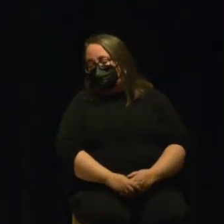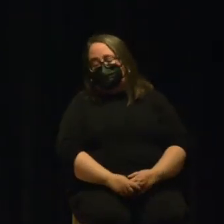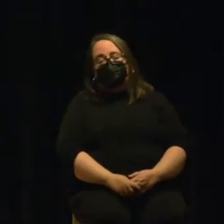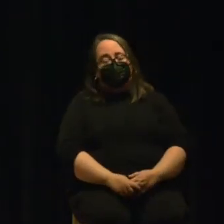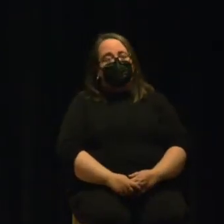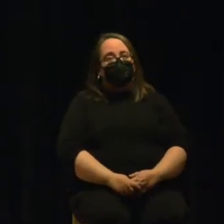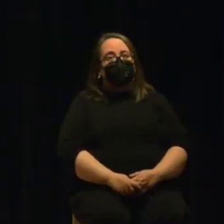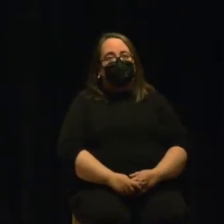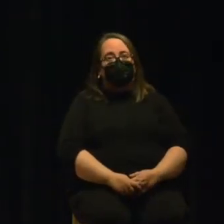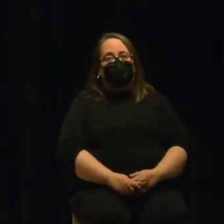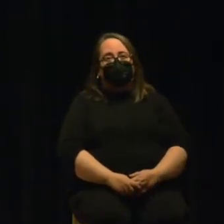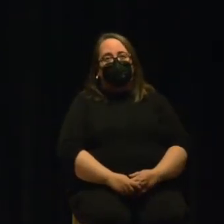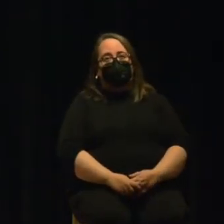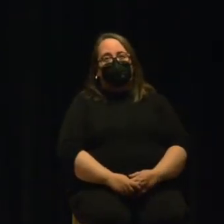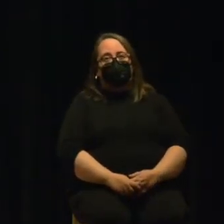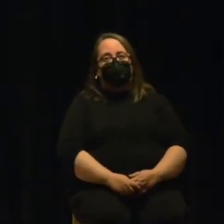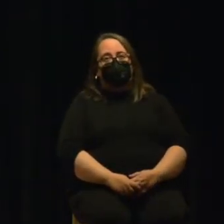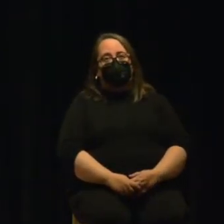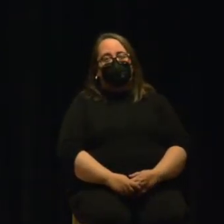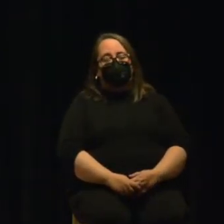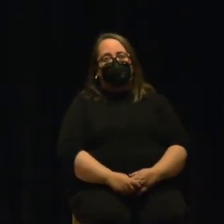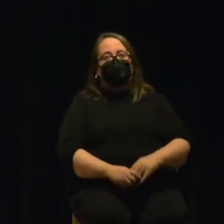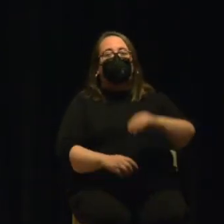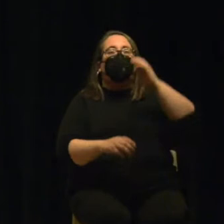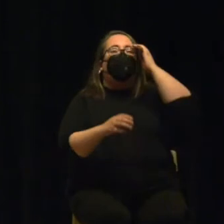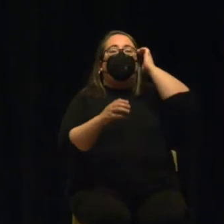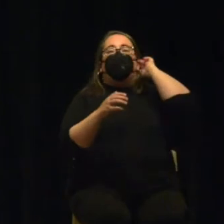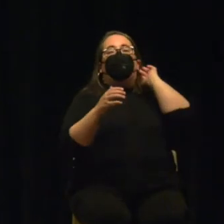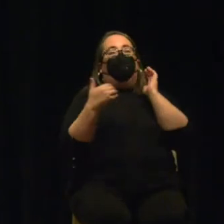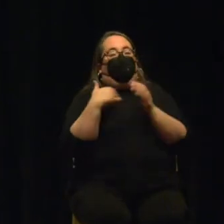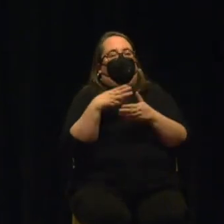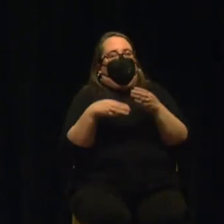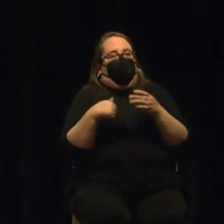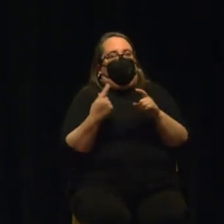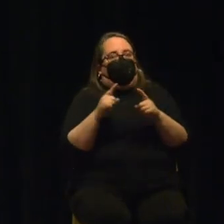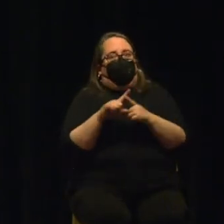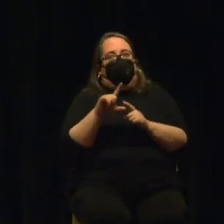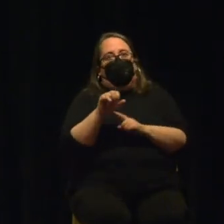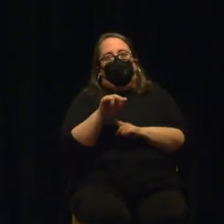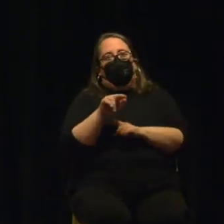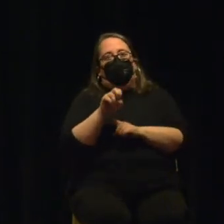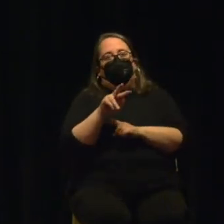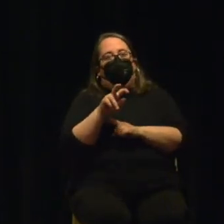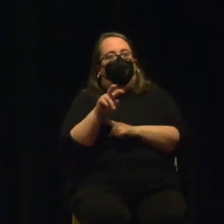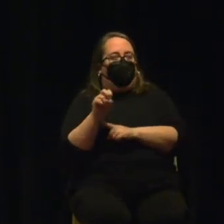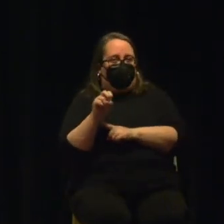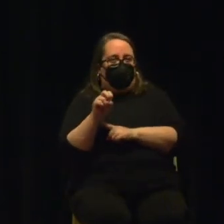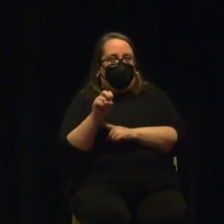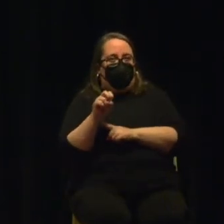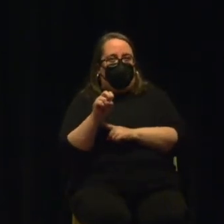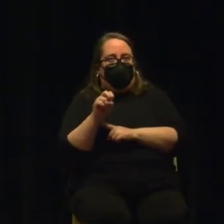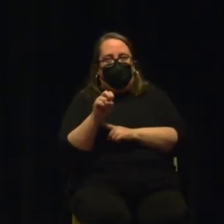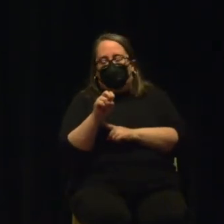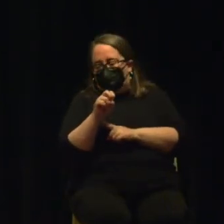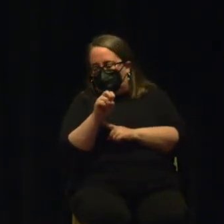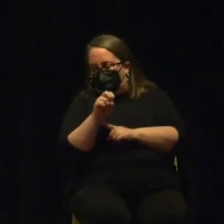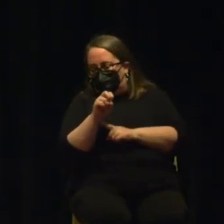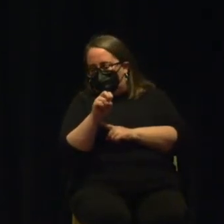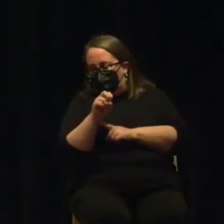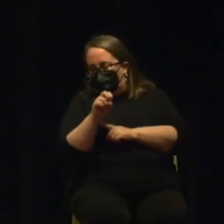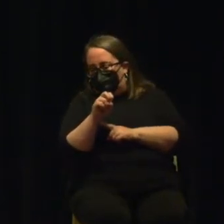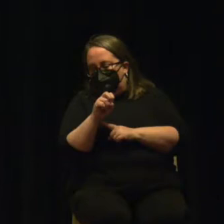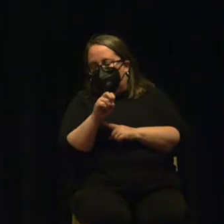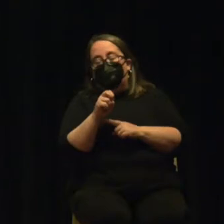for the man. You know, I was in Louisville last weekend to do a reading, and now the Louisville airport is named after Muhammad Ali.